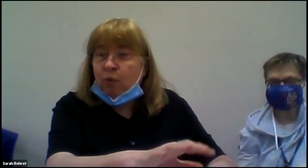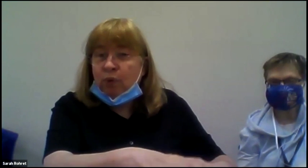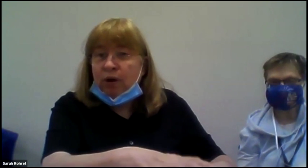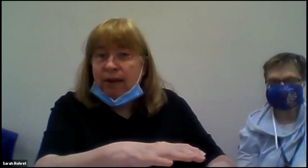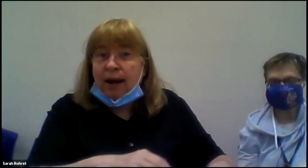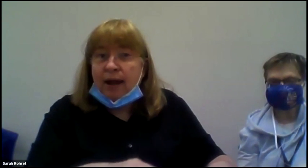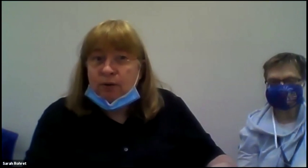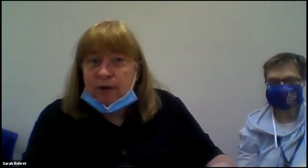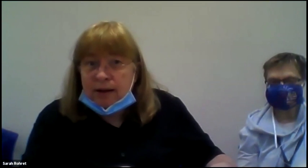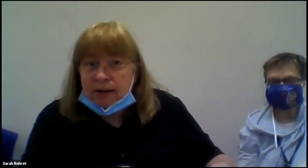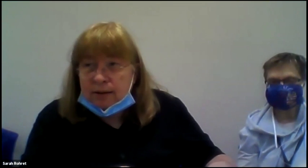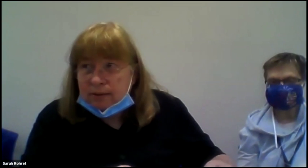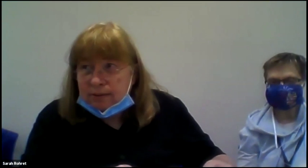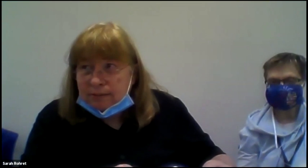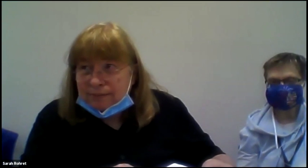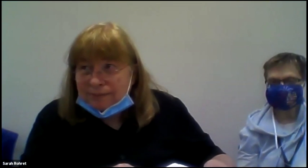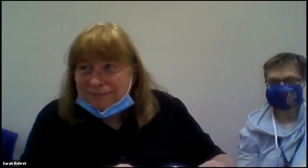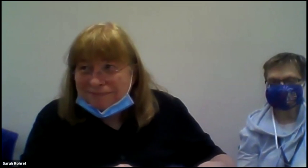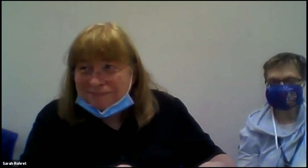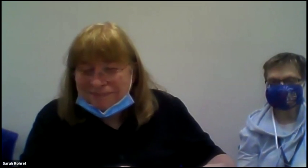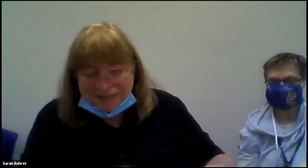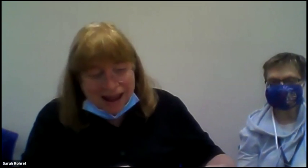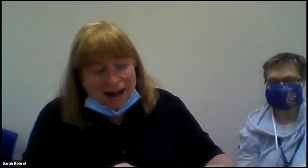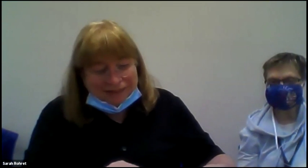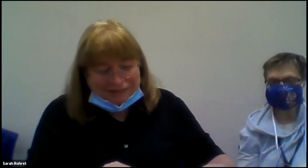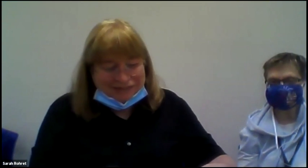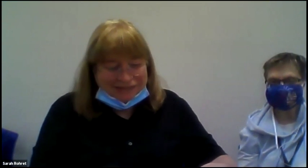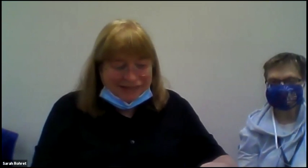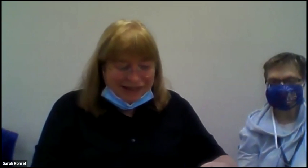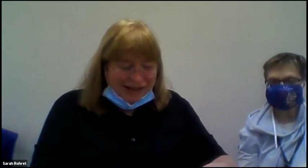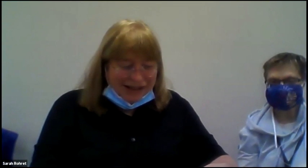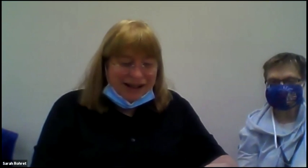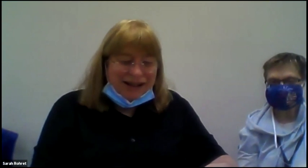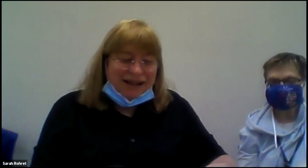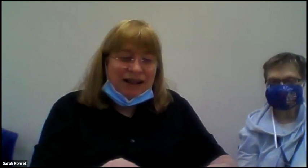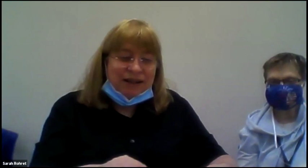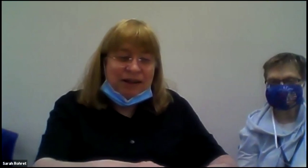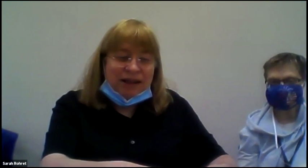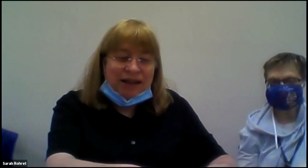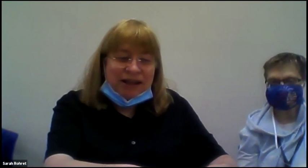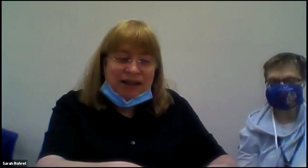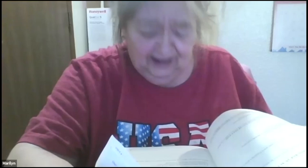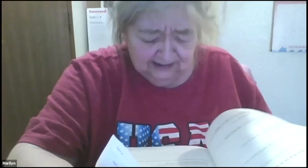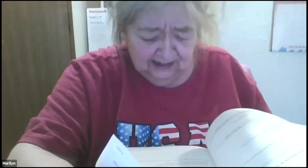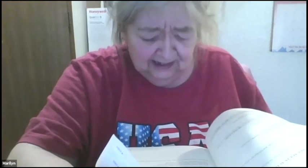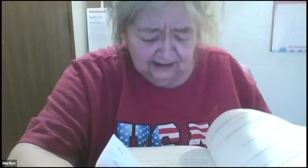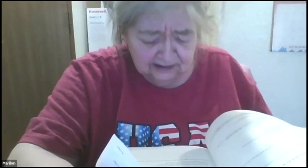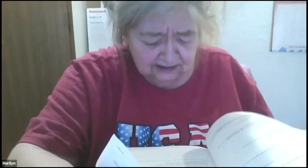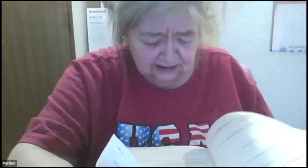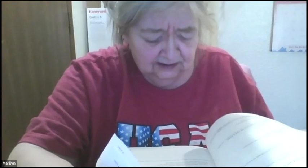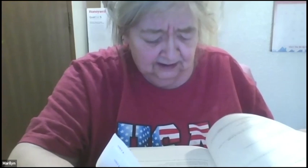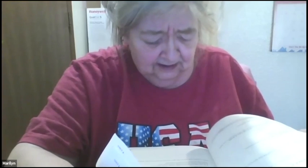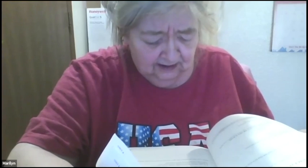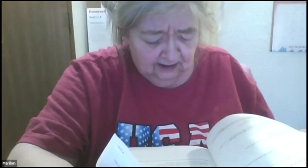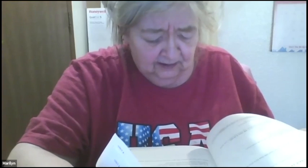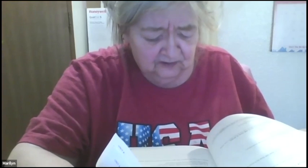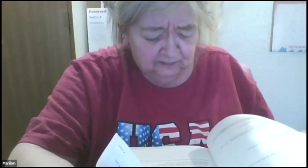where that X went. Oh my gosh. Yeah. This sounds hard. It does. It's important. Facial